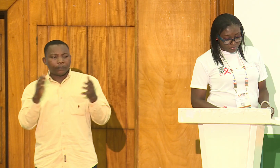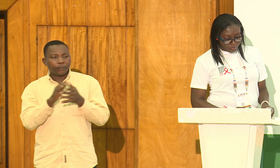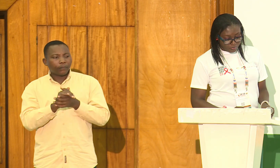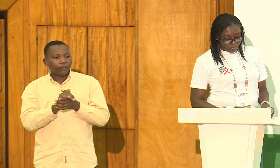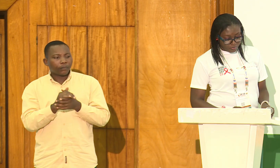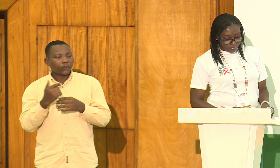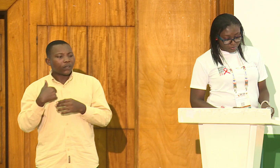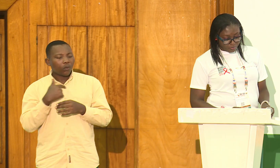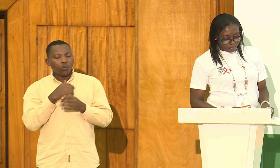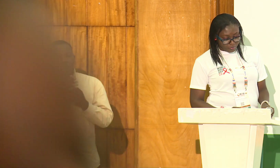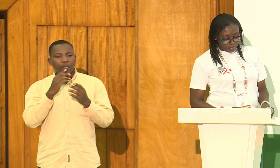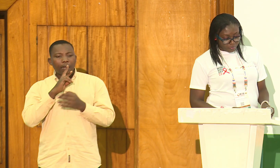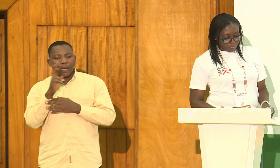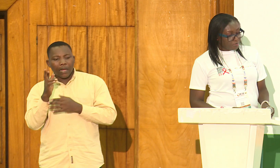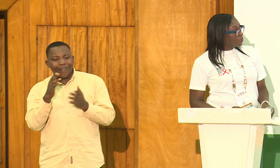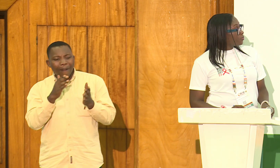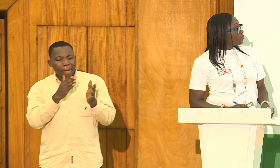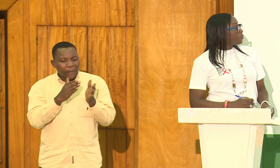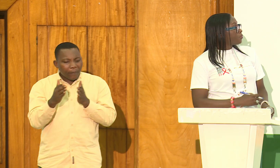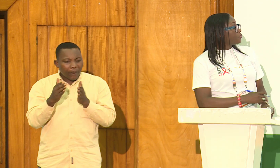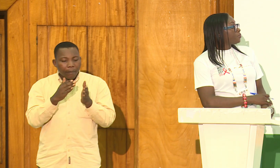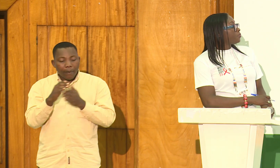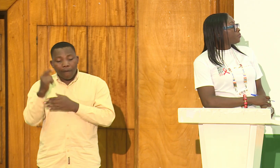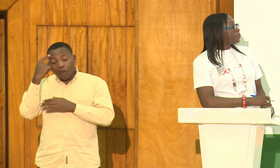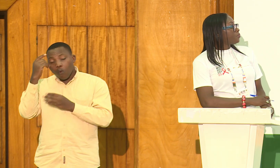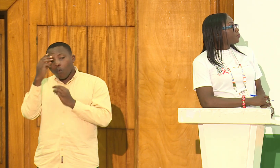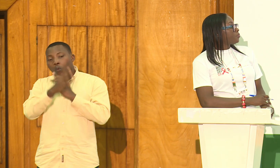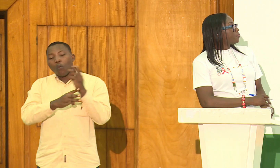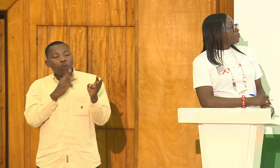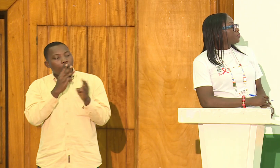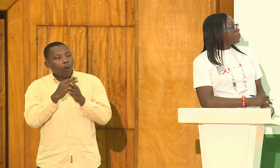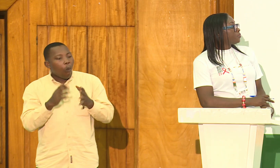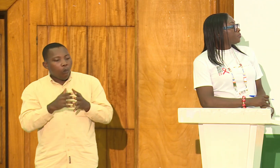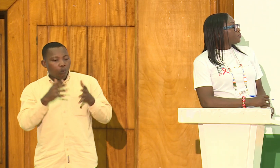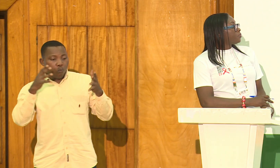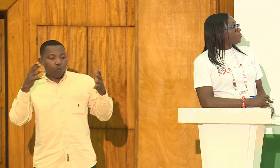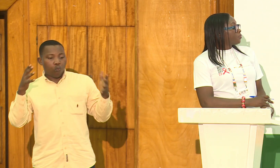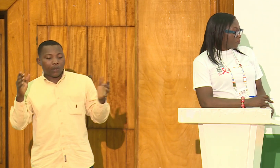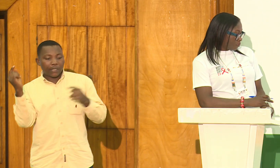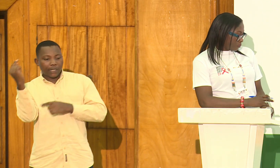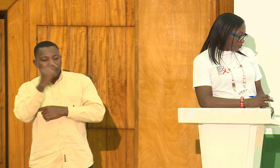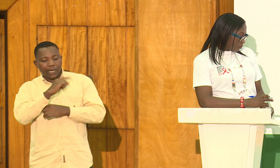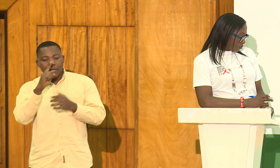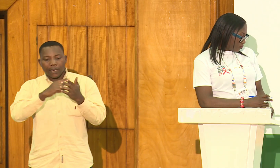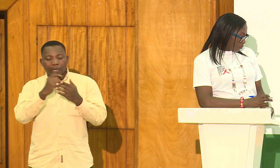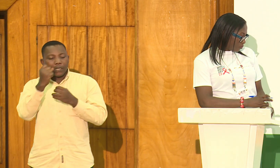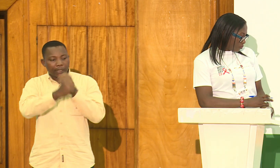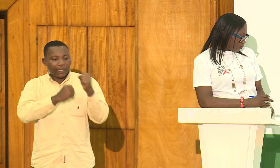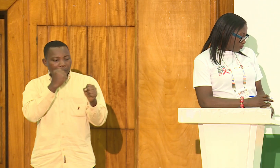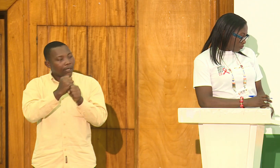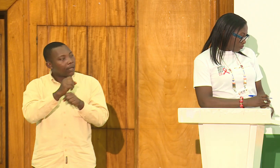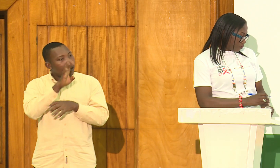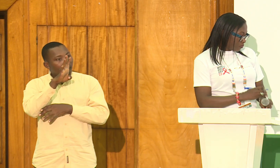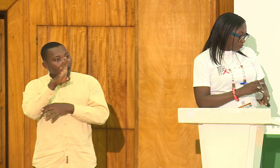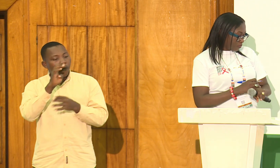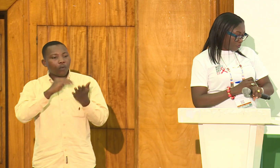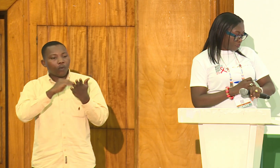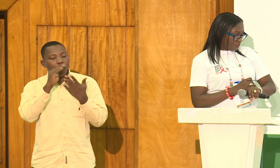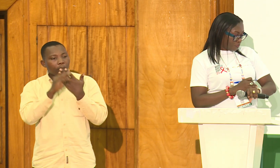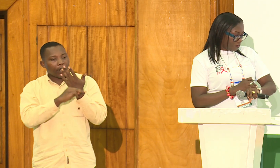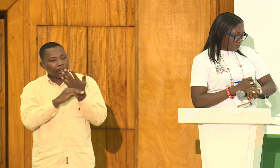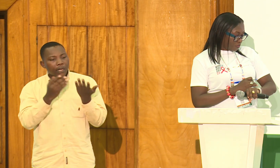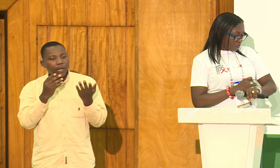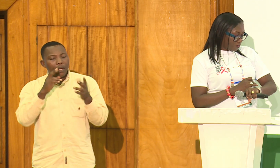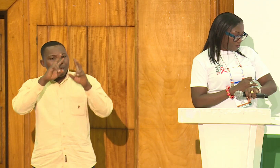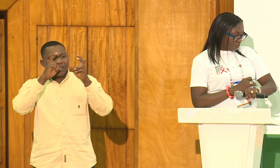we are preparing for World Obesity Day next year, which is on the 4th of March. And the theme is half of